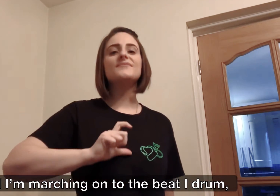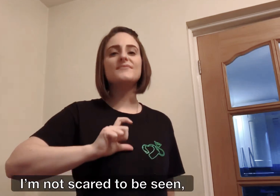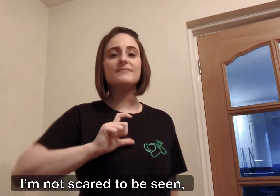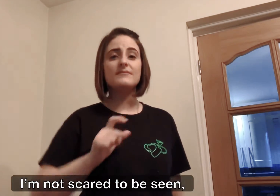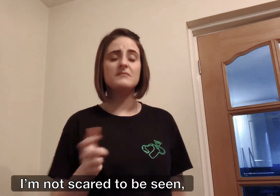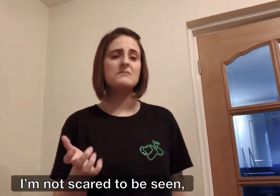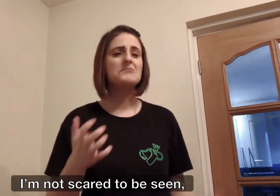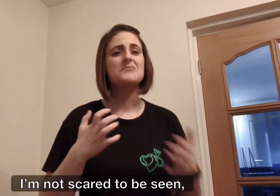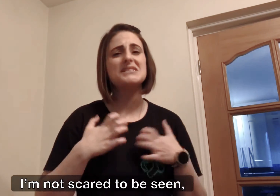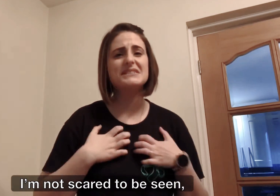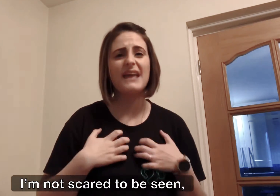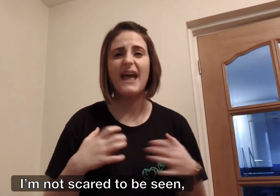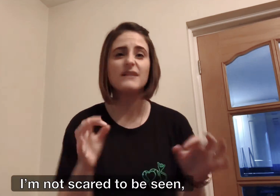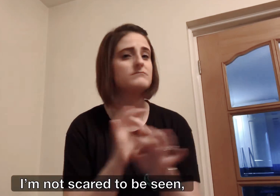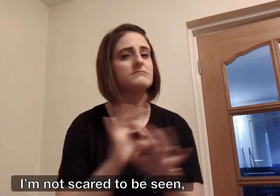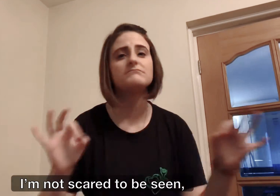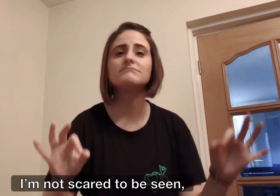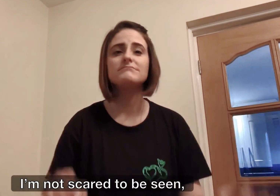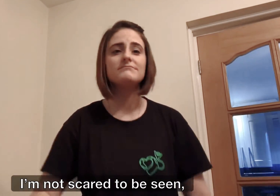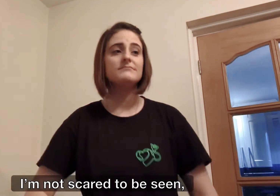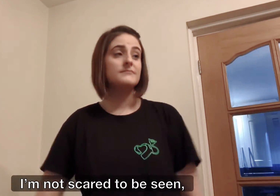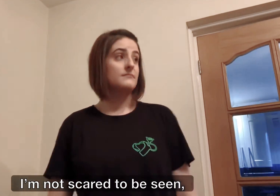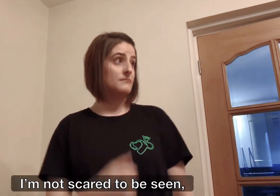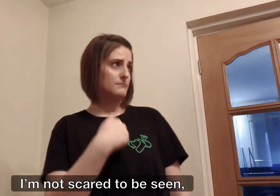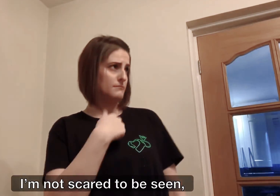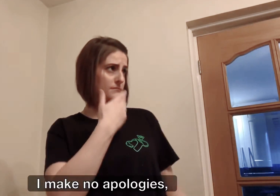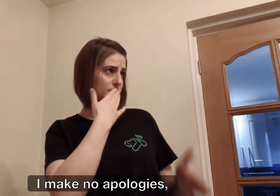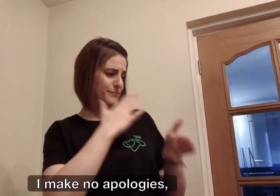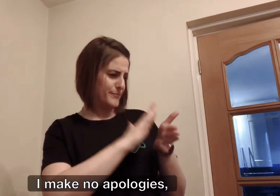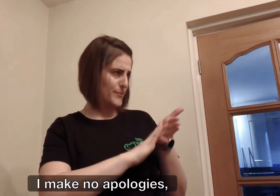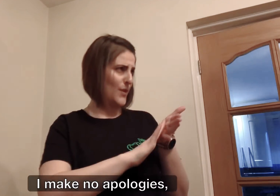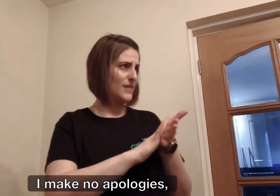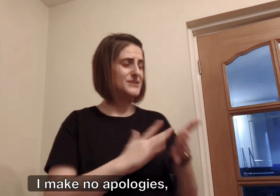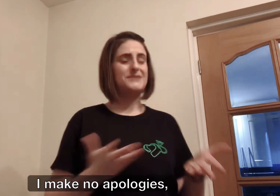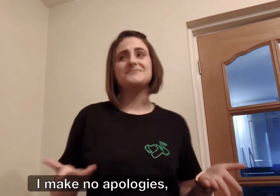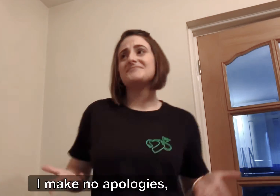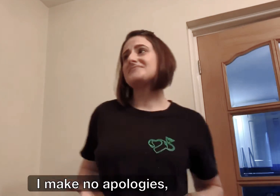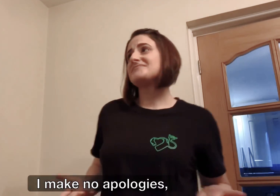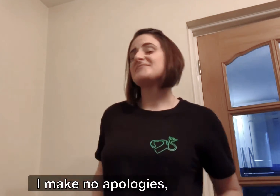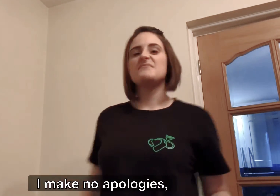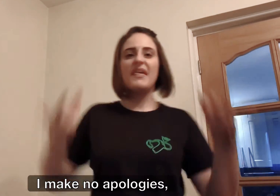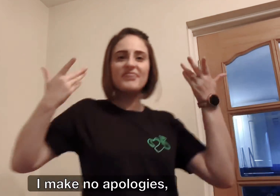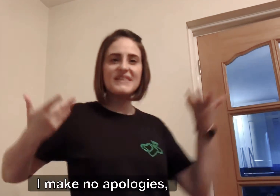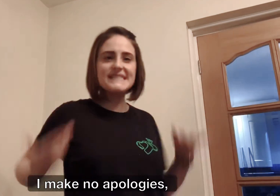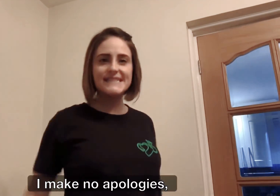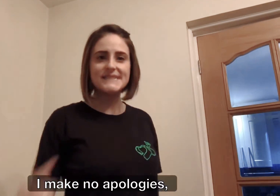drum. I'm not scared to be seen. I make no apologies. This is me.